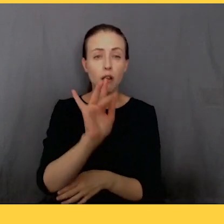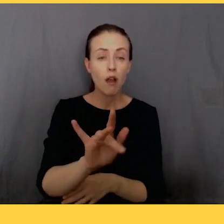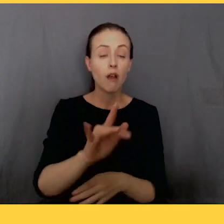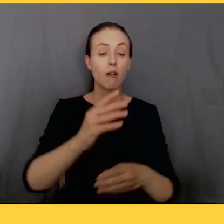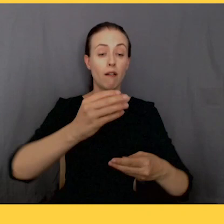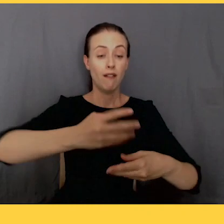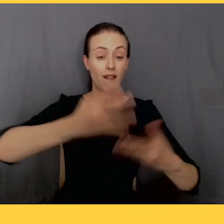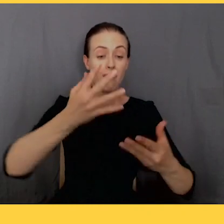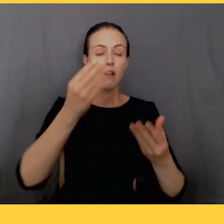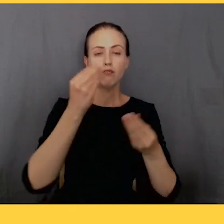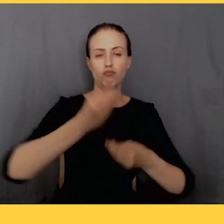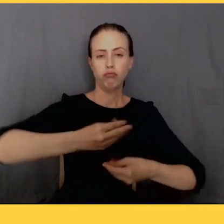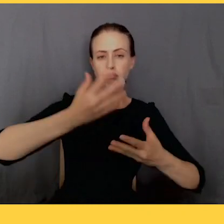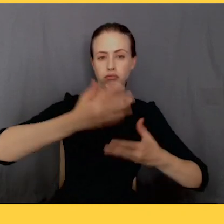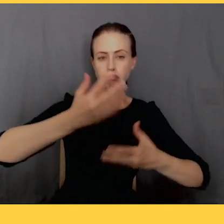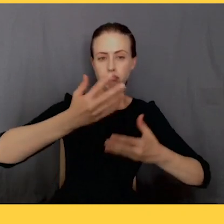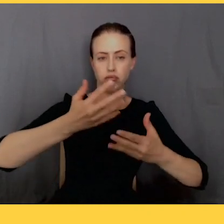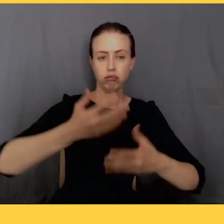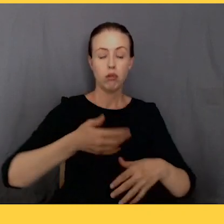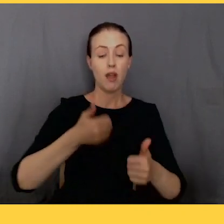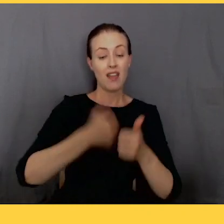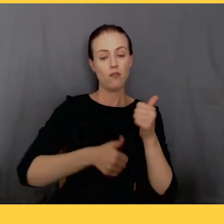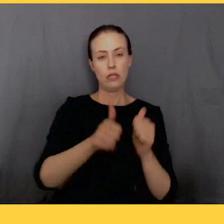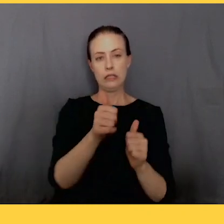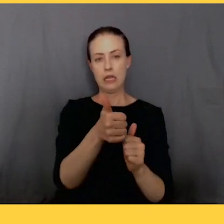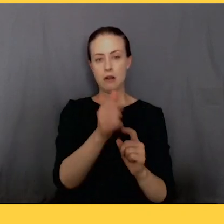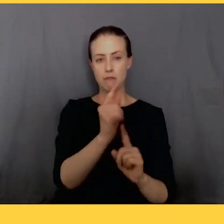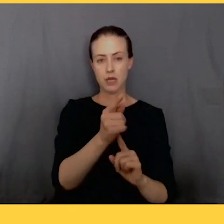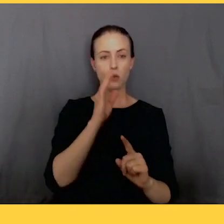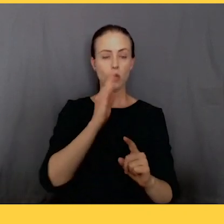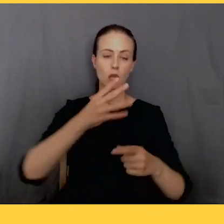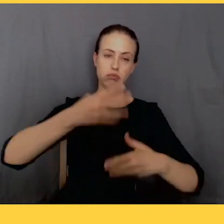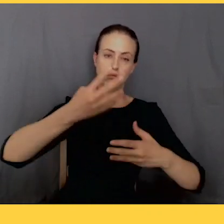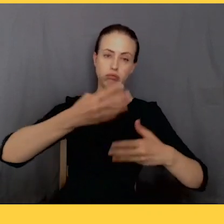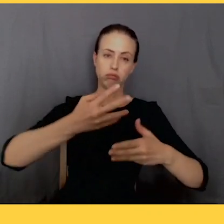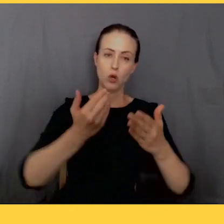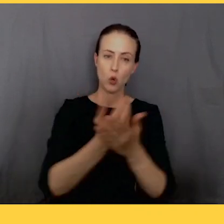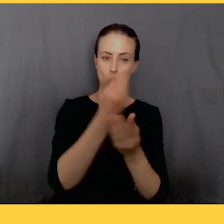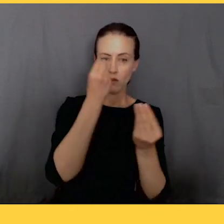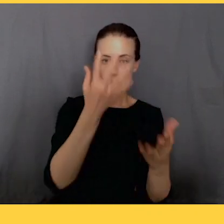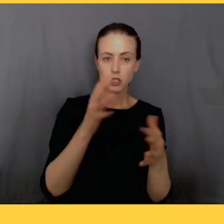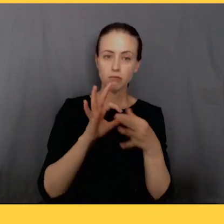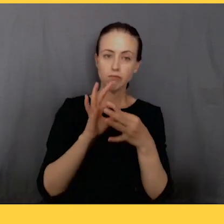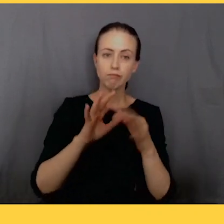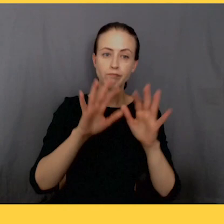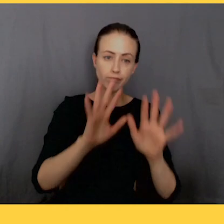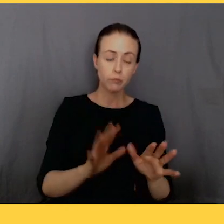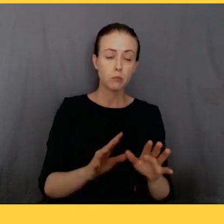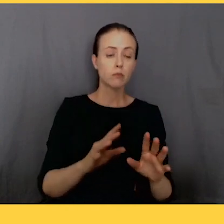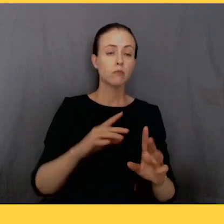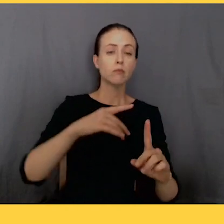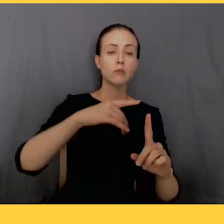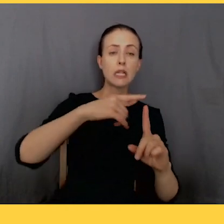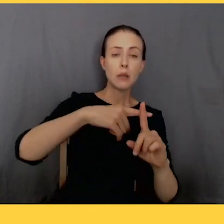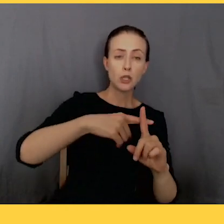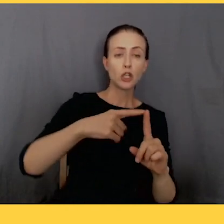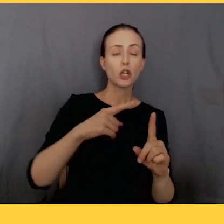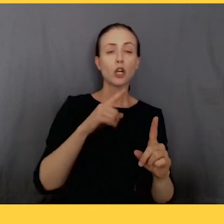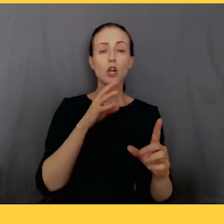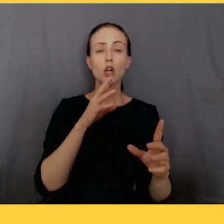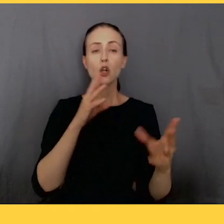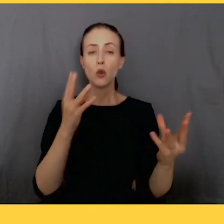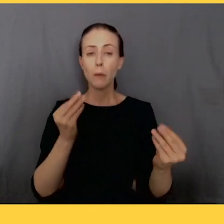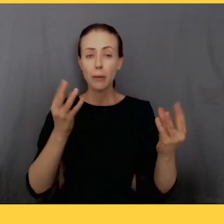the data there is refreshed every 10 minutes. You get temperature, humidity, wind